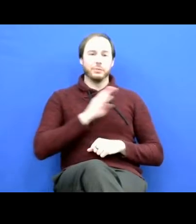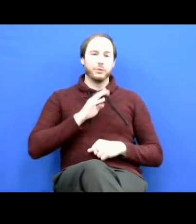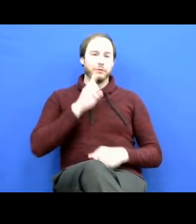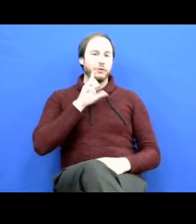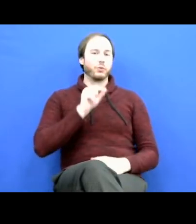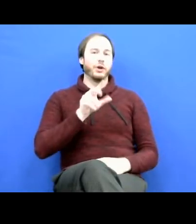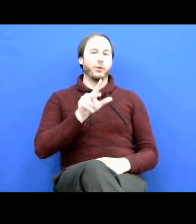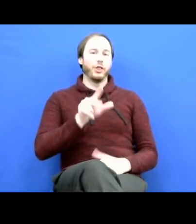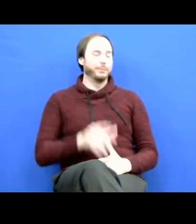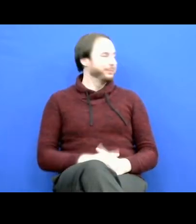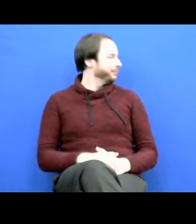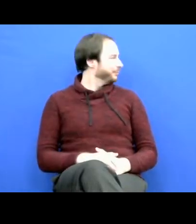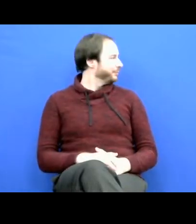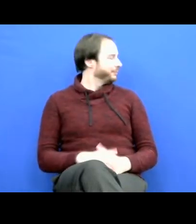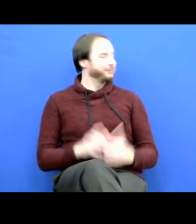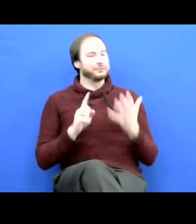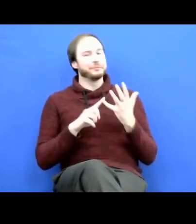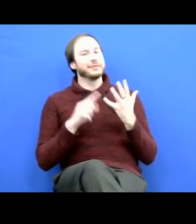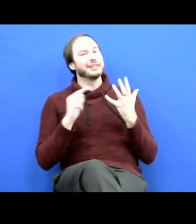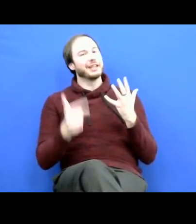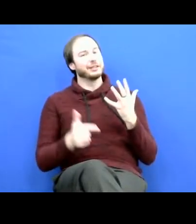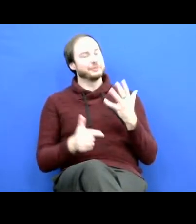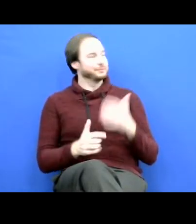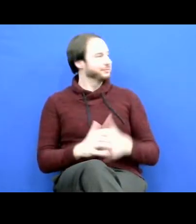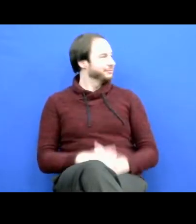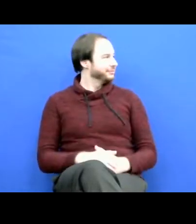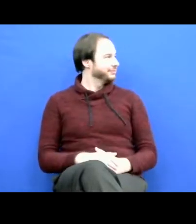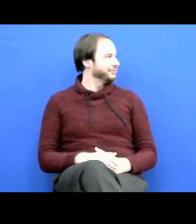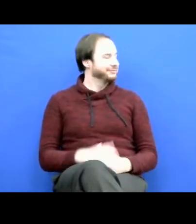board meeting of 2023. Seconded. Hearing no objection.